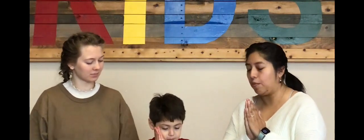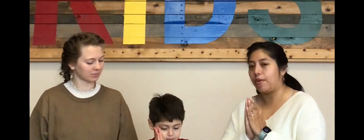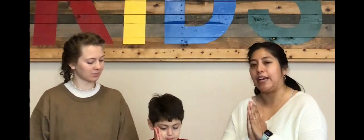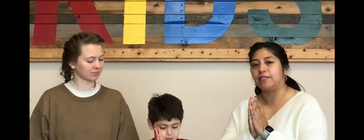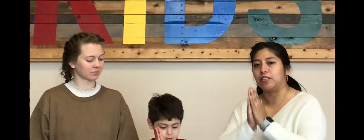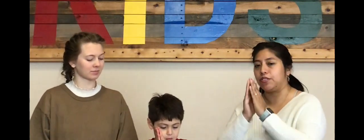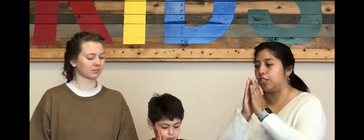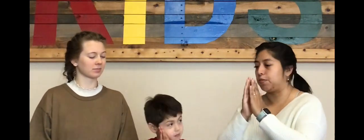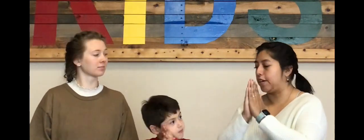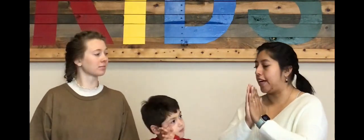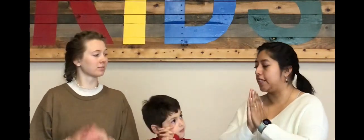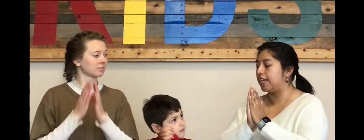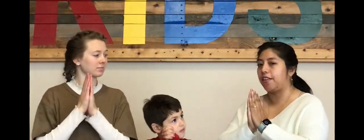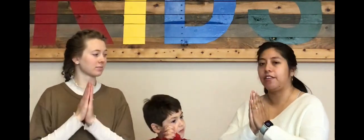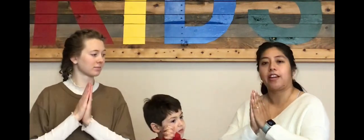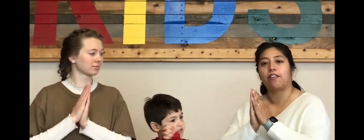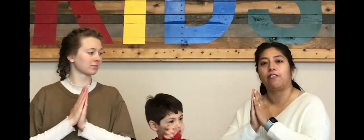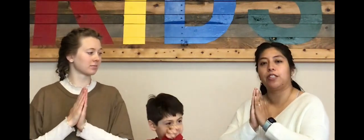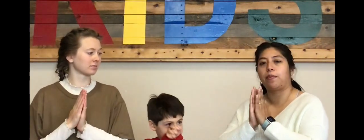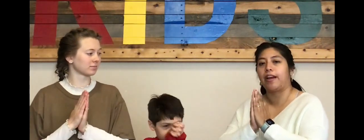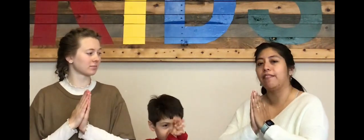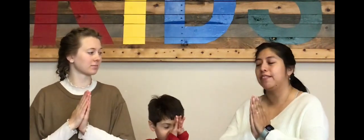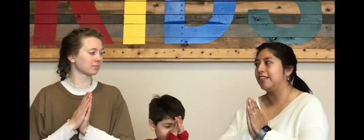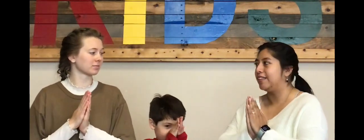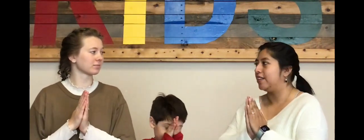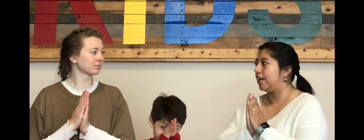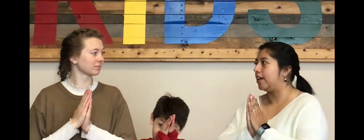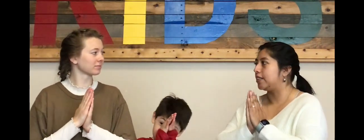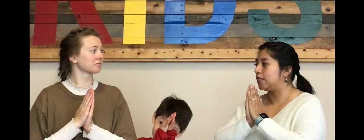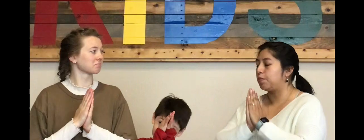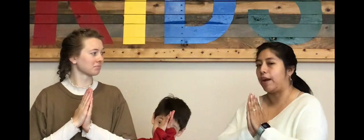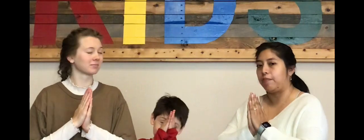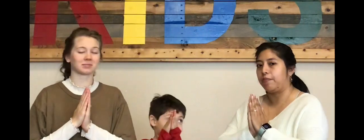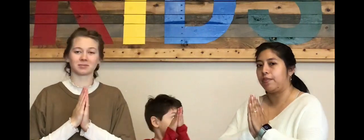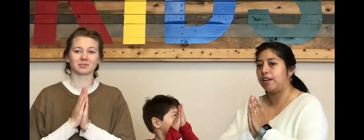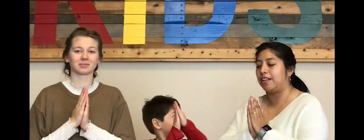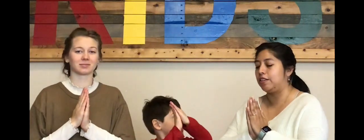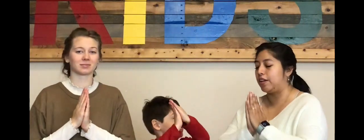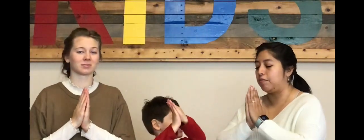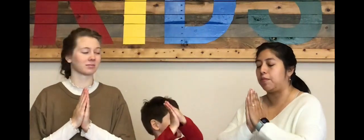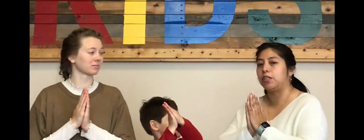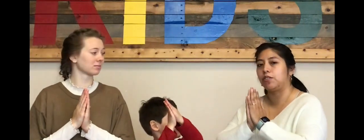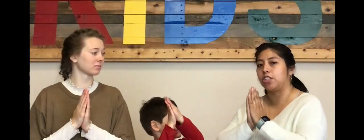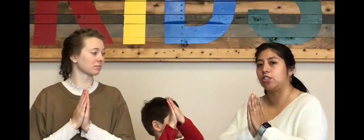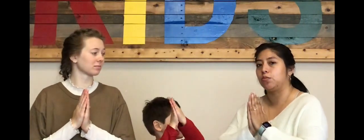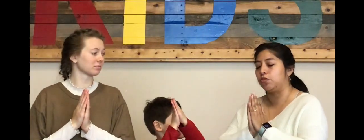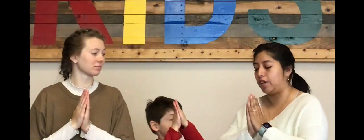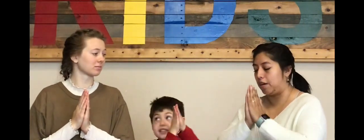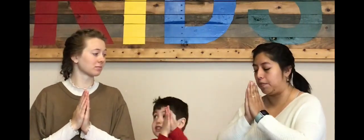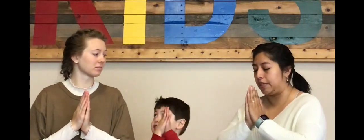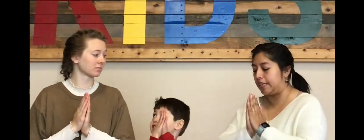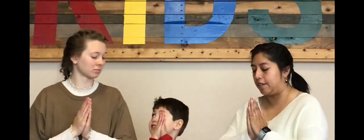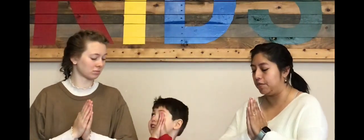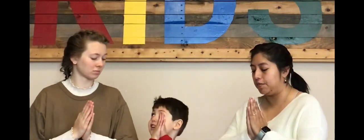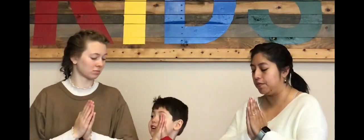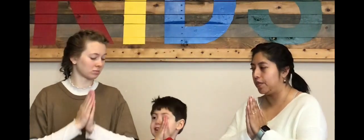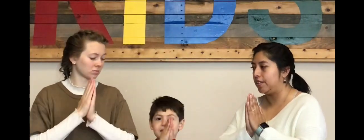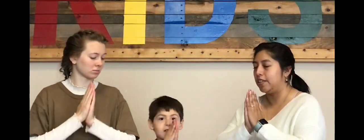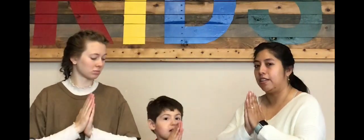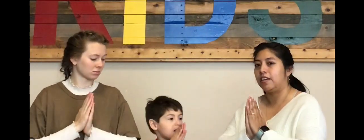Pray. So we just put our hands together like you're going to pray. And it's pray. And you can maybe do a gentle move up and down. Up